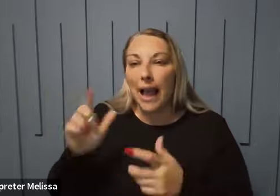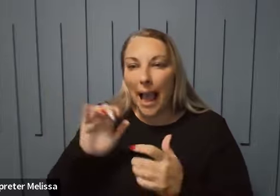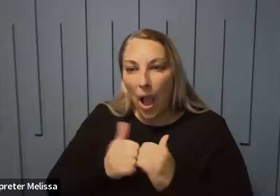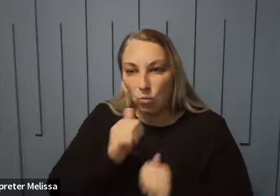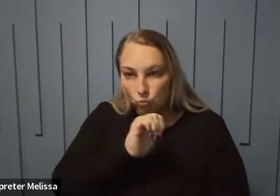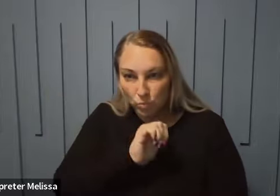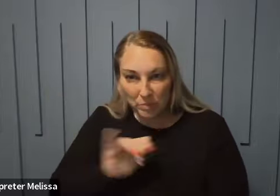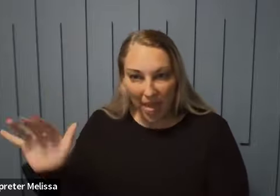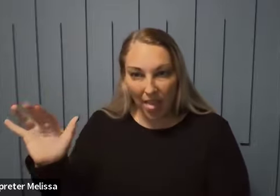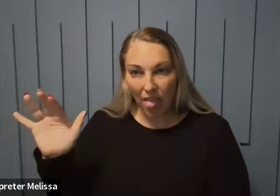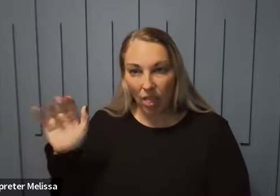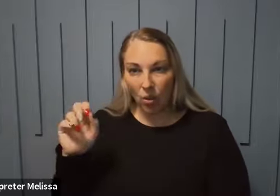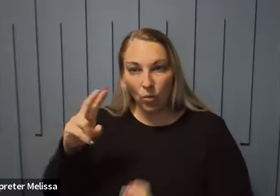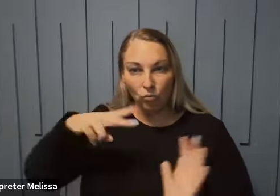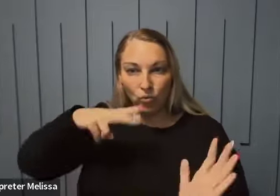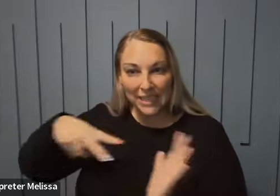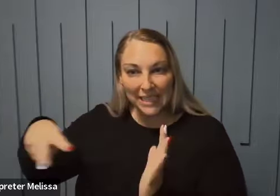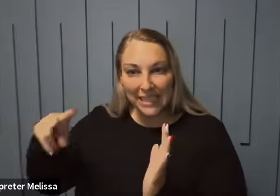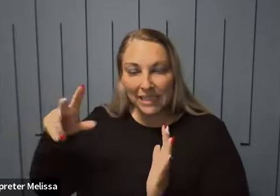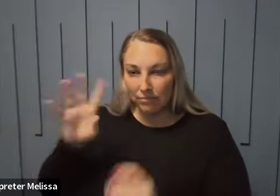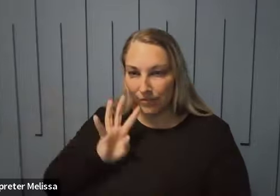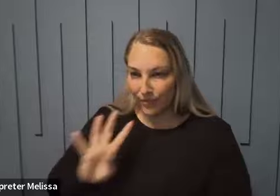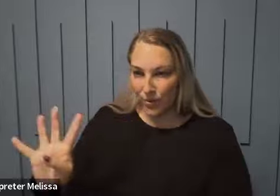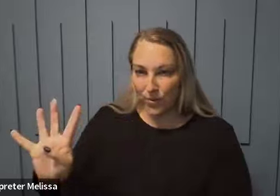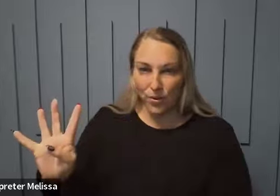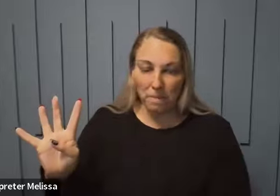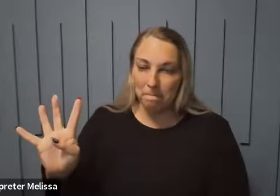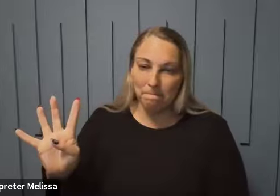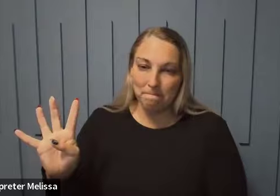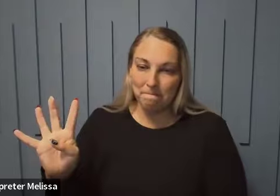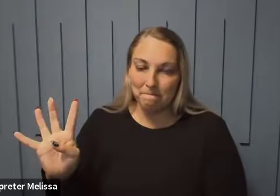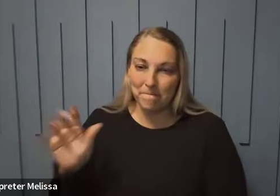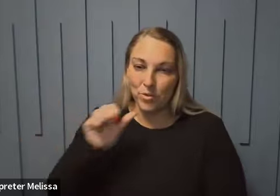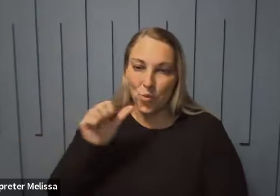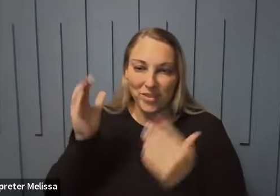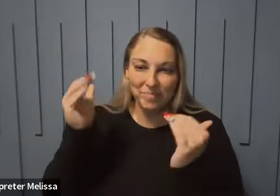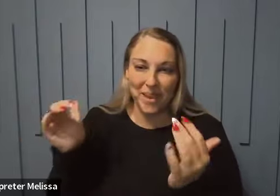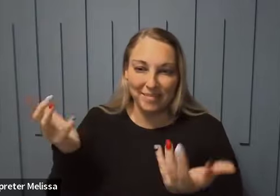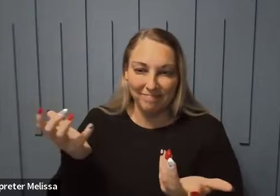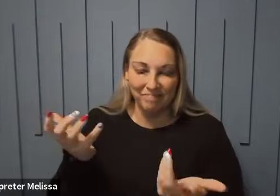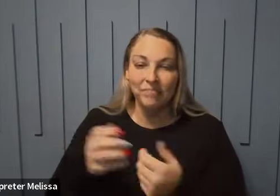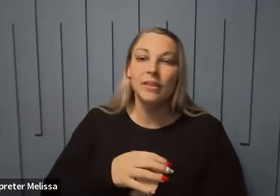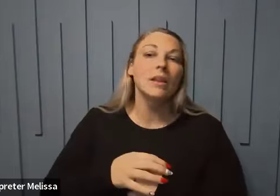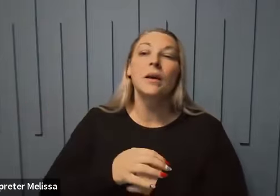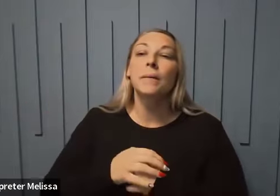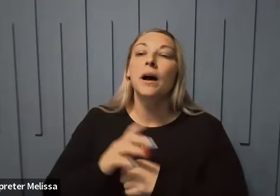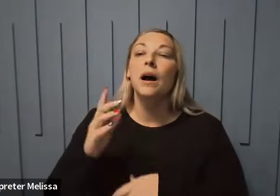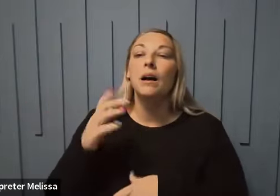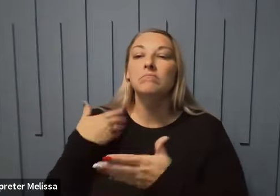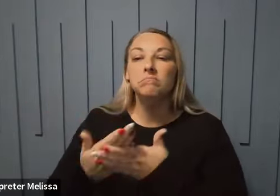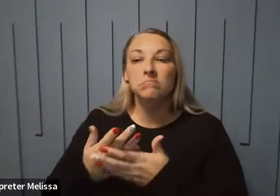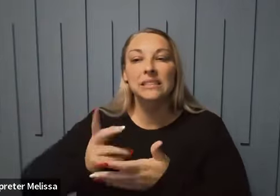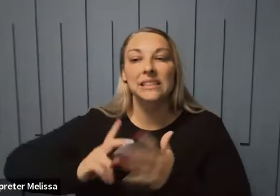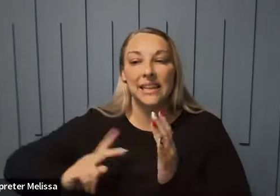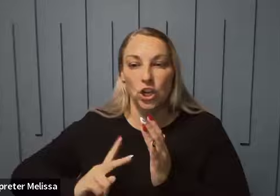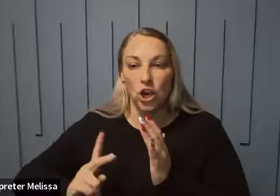to spell or read the word ingredients at that age, because that wouldn't be a realistic expectation for him. But when he got to kindergarten or